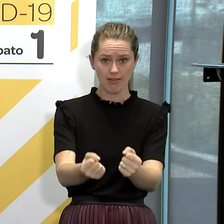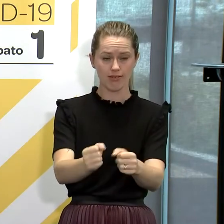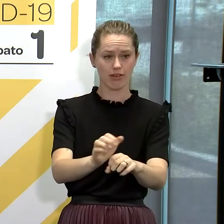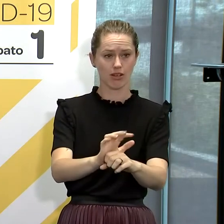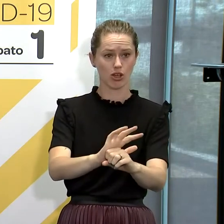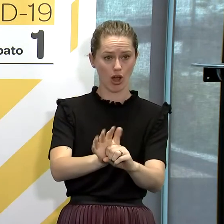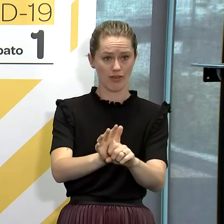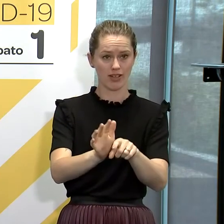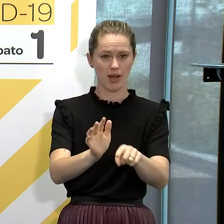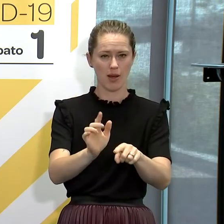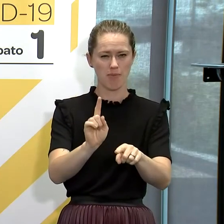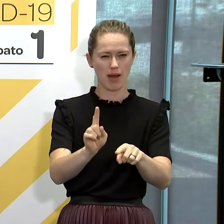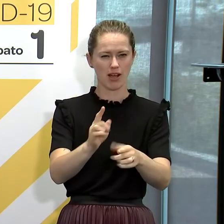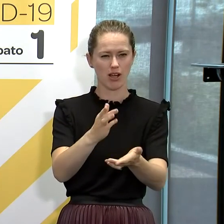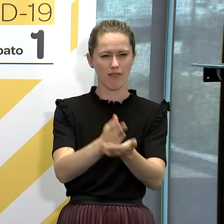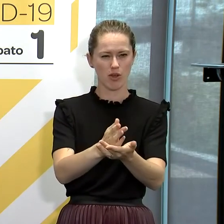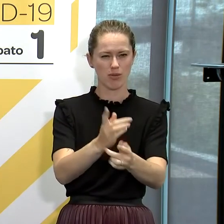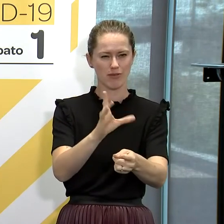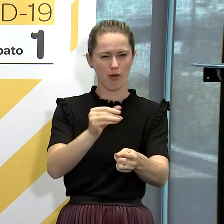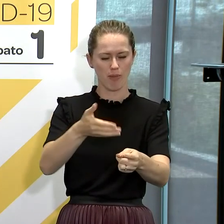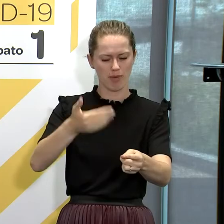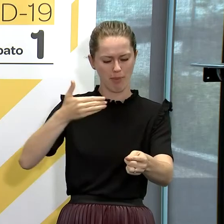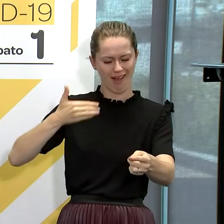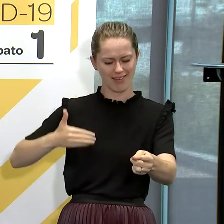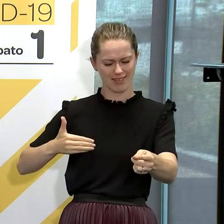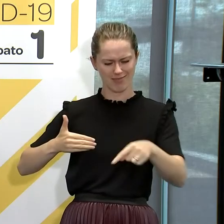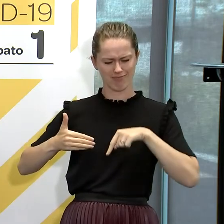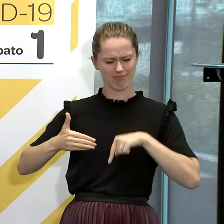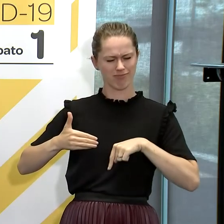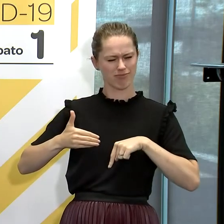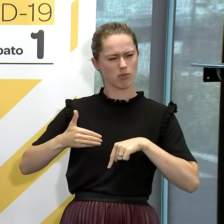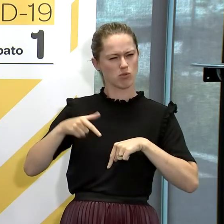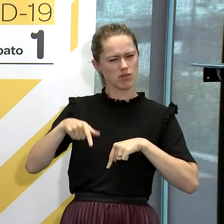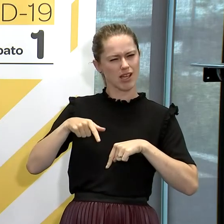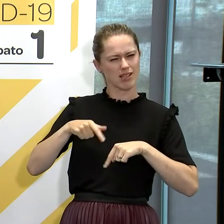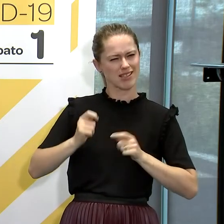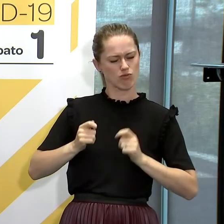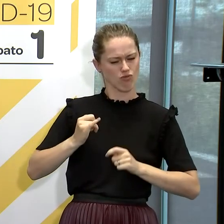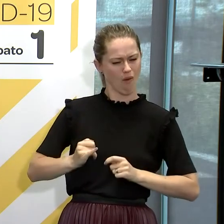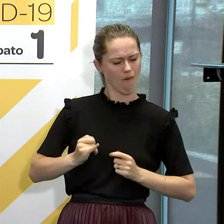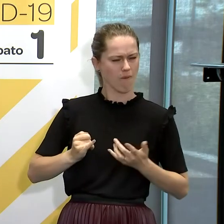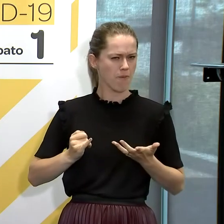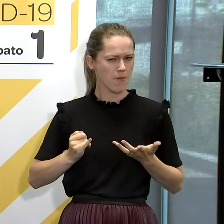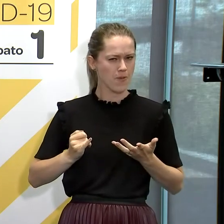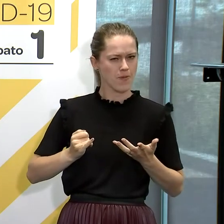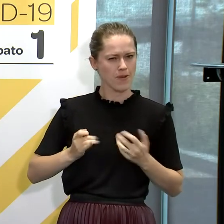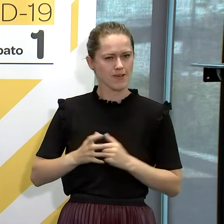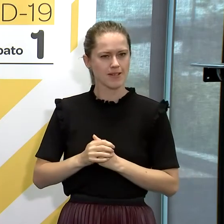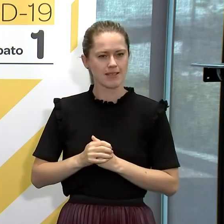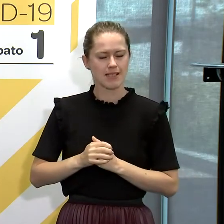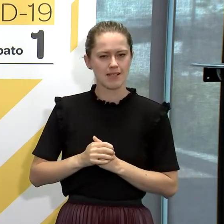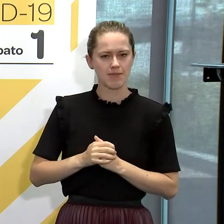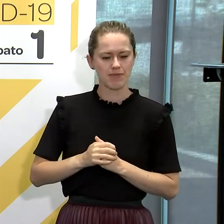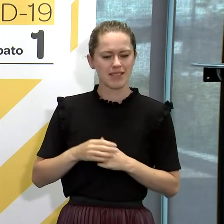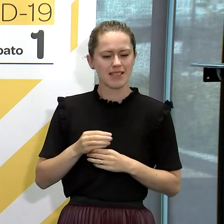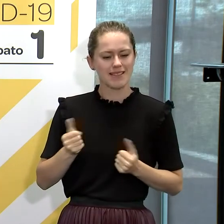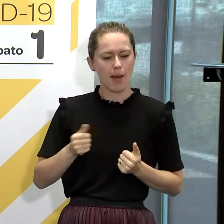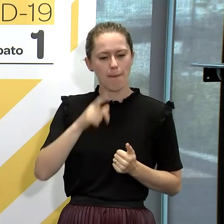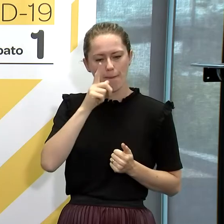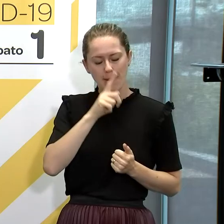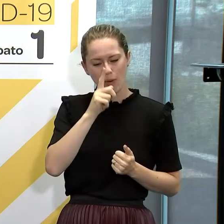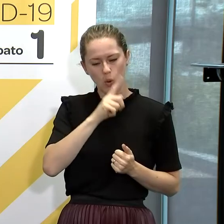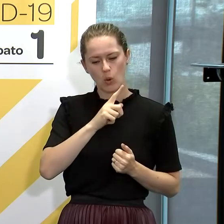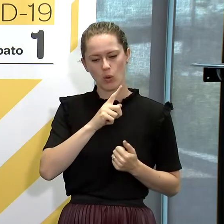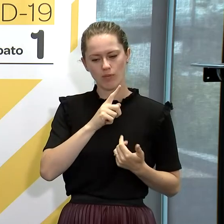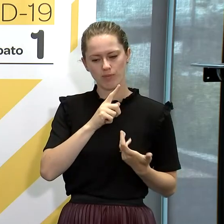result has come back, but it's confirmed that they are historic. And so I think there is a suggestion that for some individuals, if